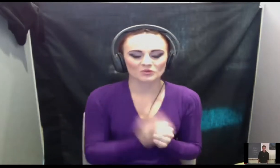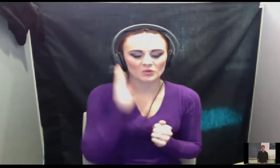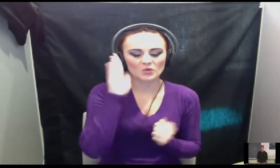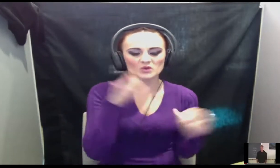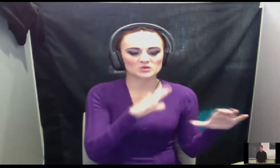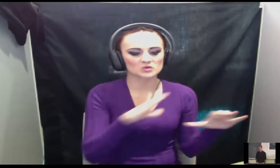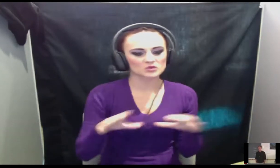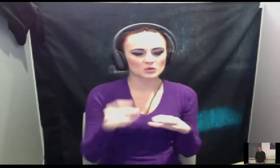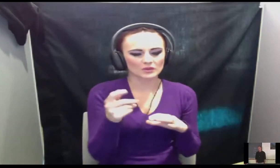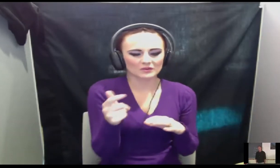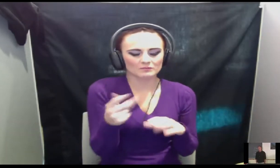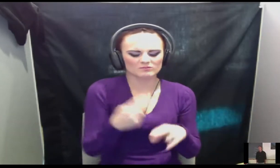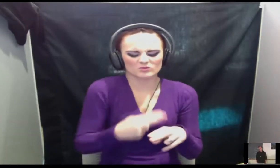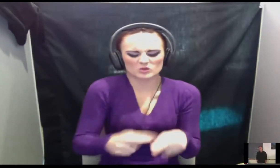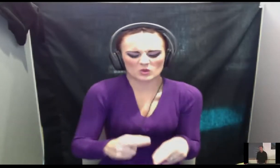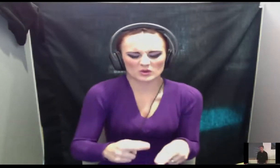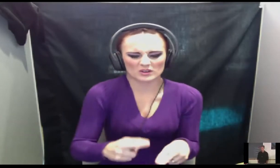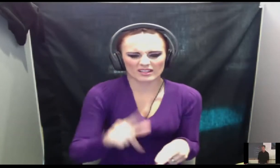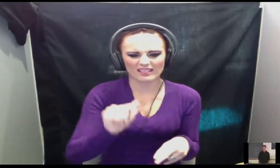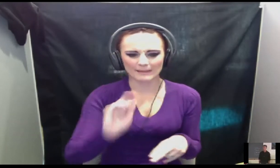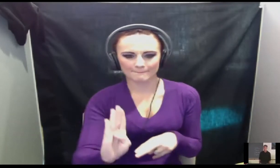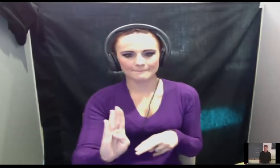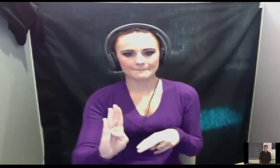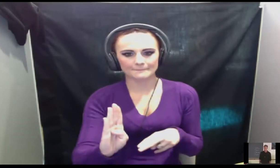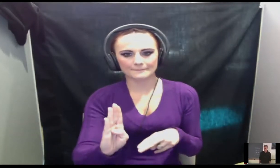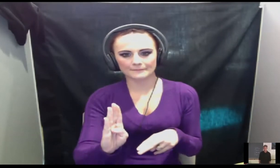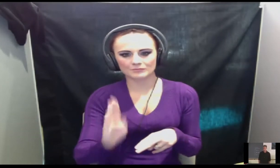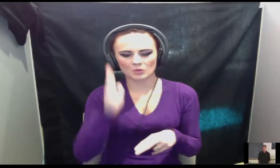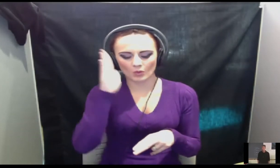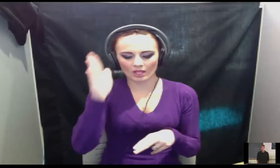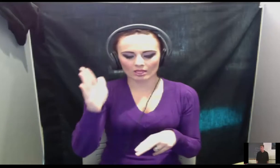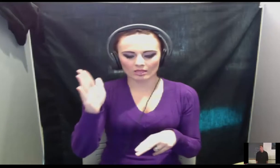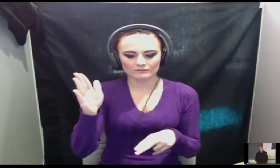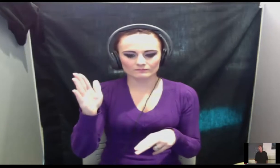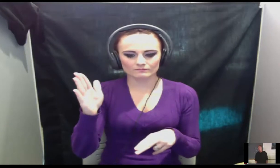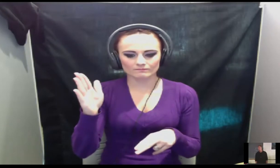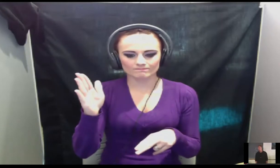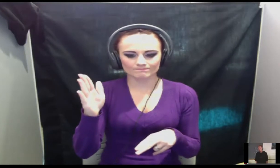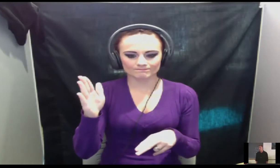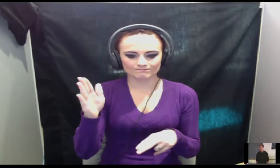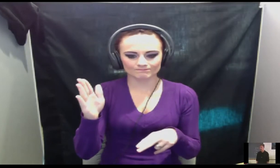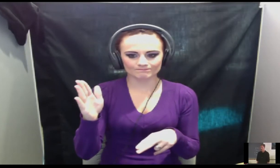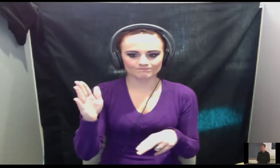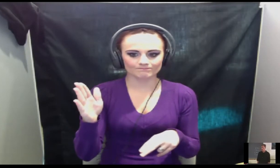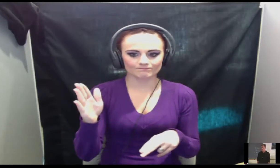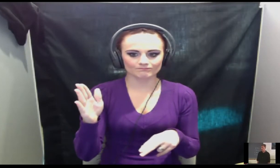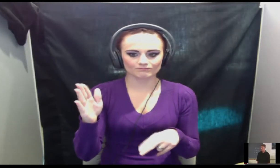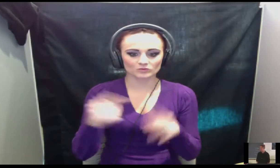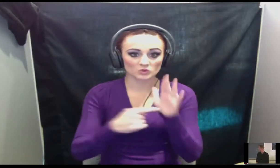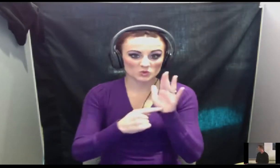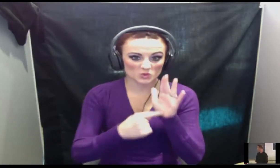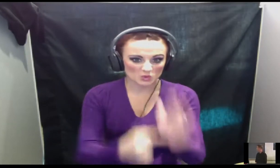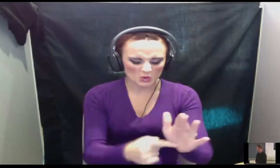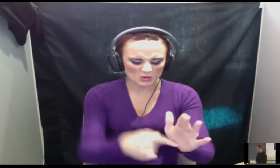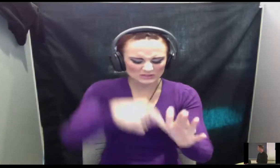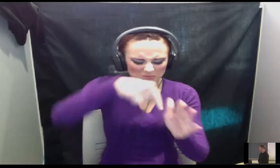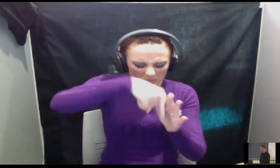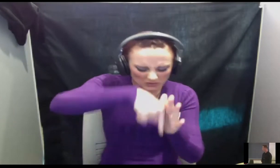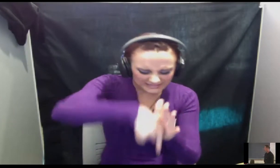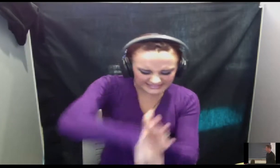here that's going to look at that in a little bit more detail and give you a better chance to understand that it's a cooling